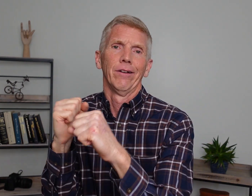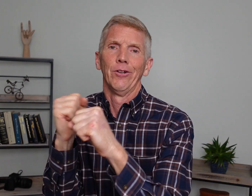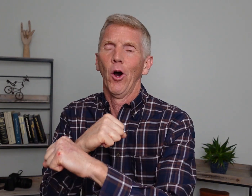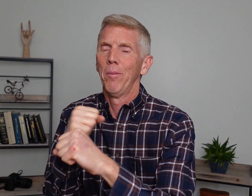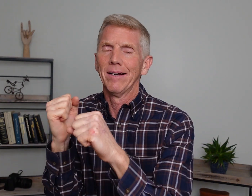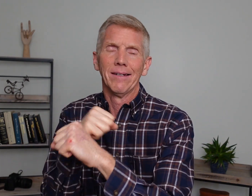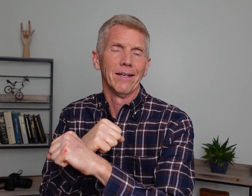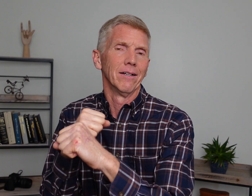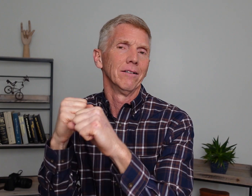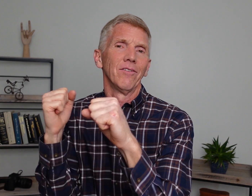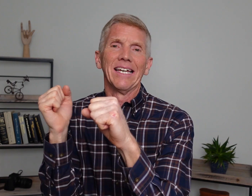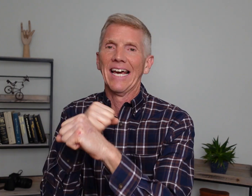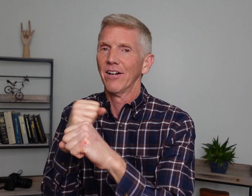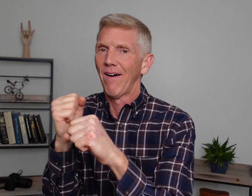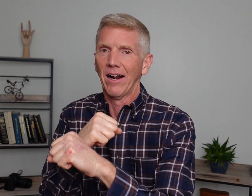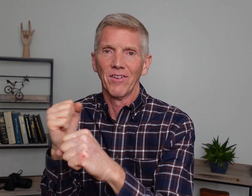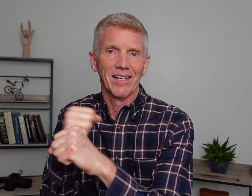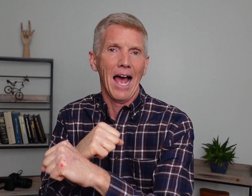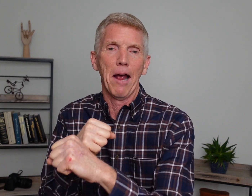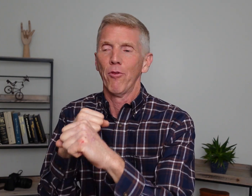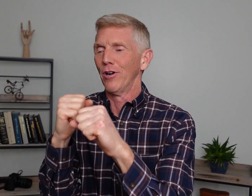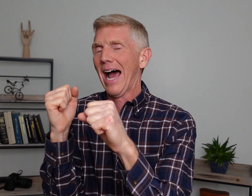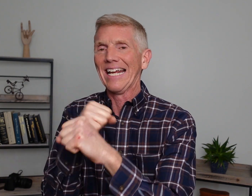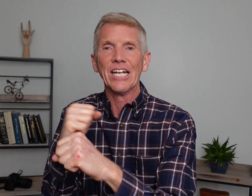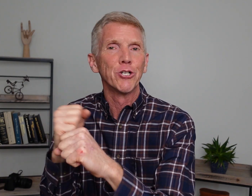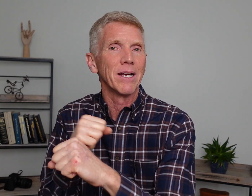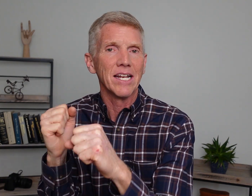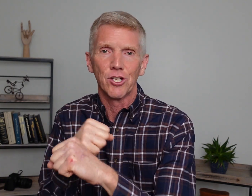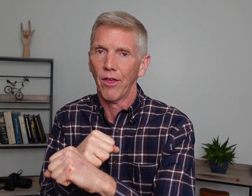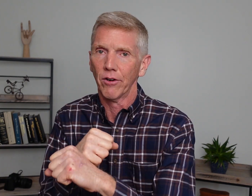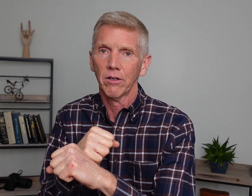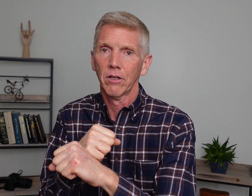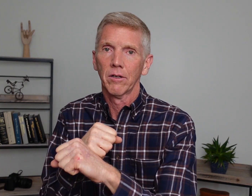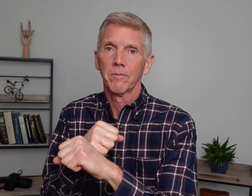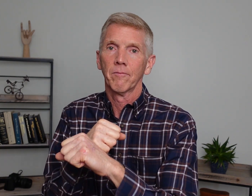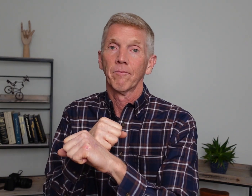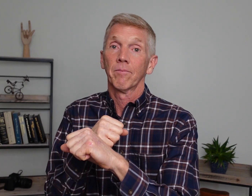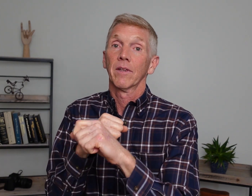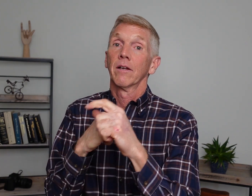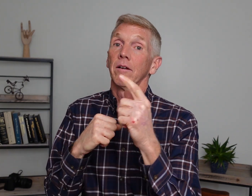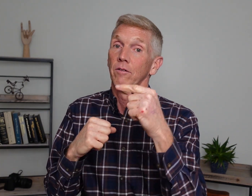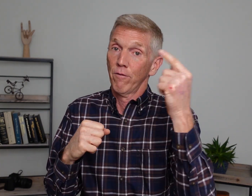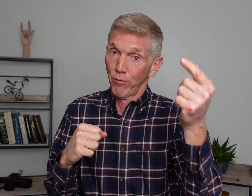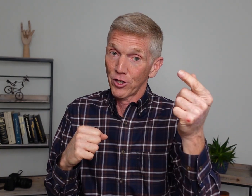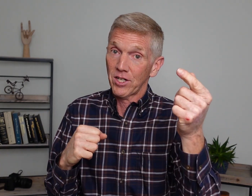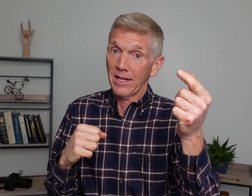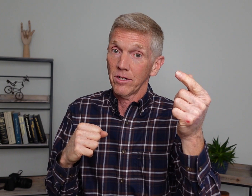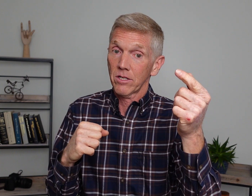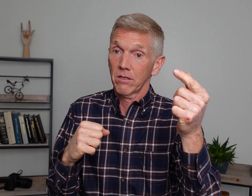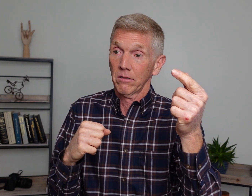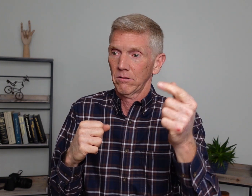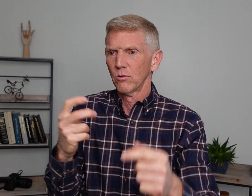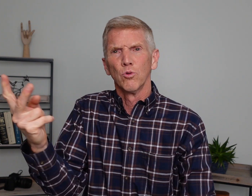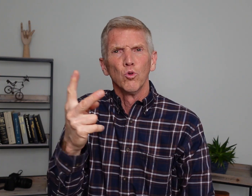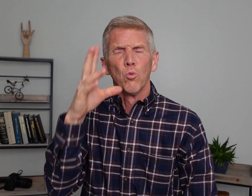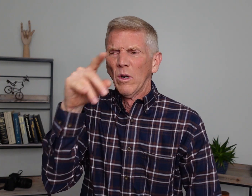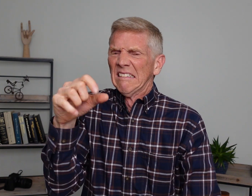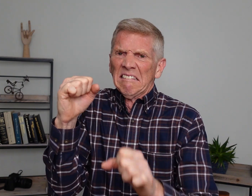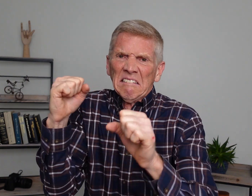No big deal, they get in a fight all the time, they're not injuring each other. First sentence.